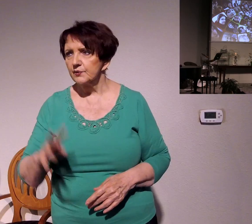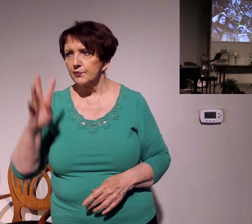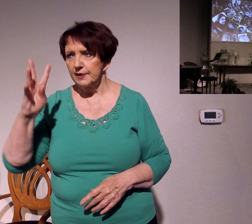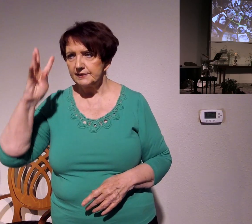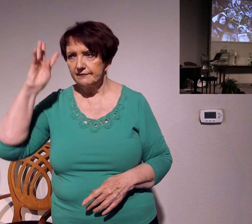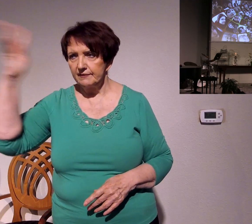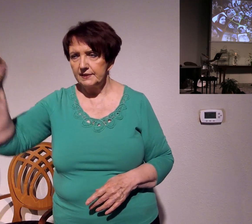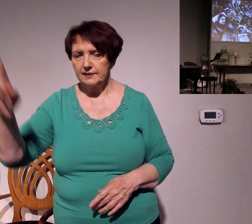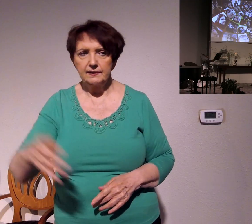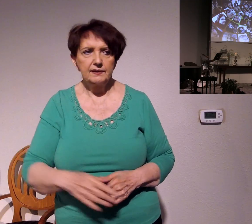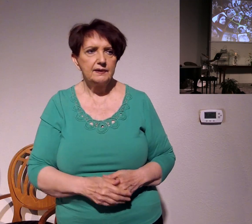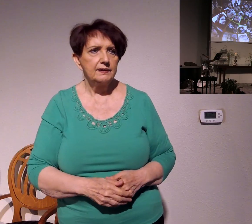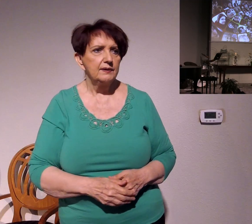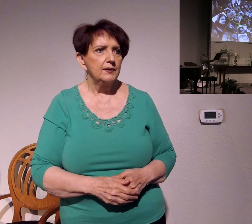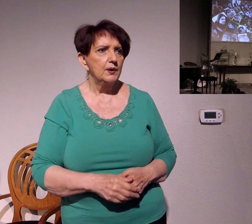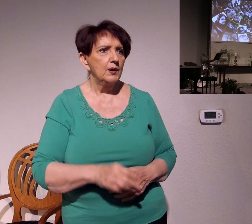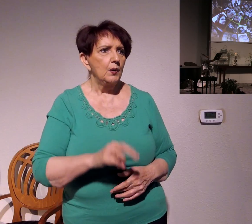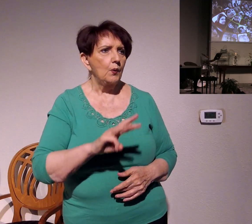Creativity.